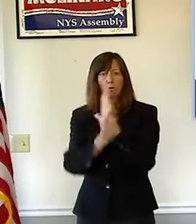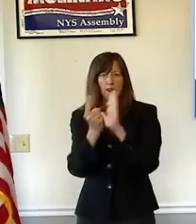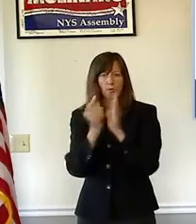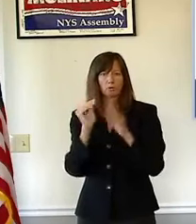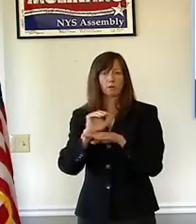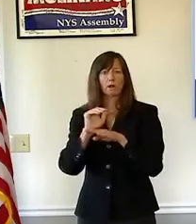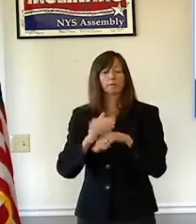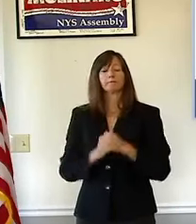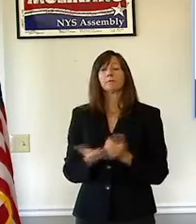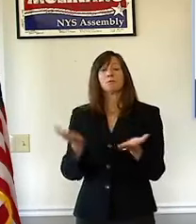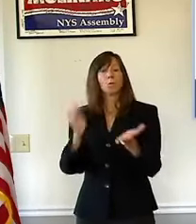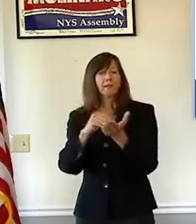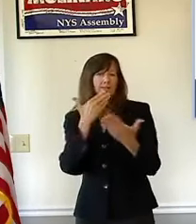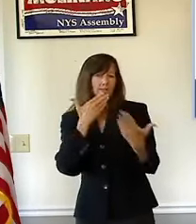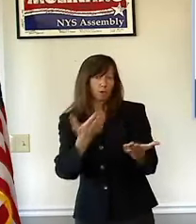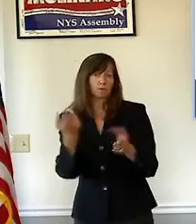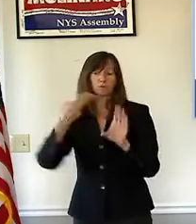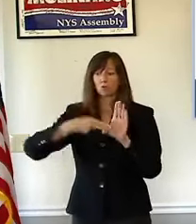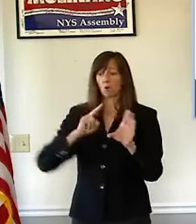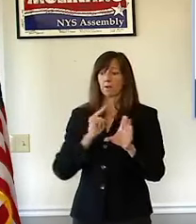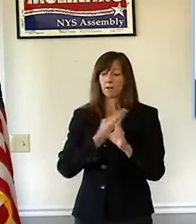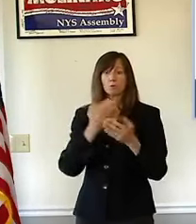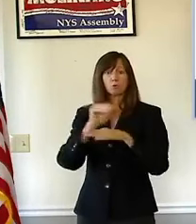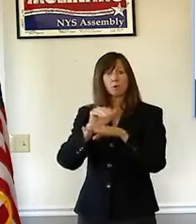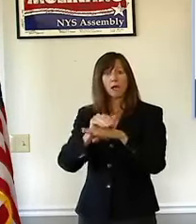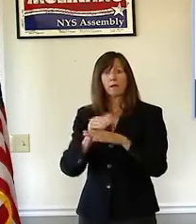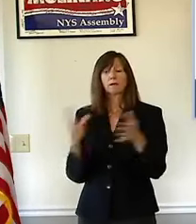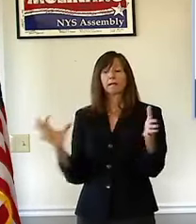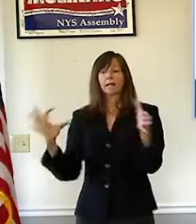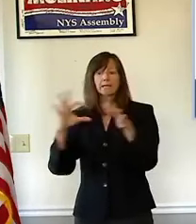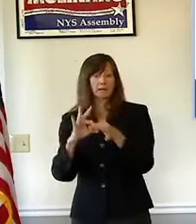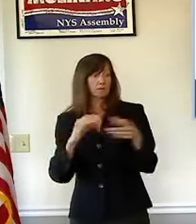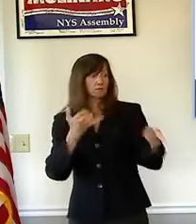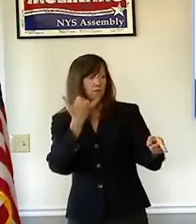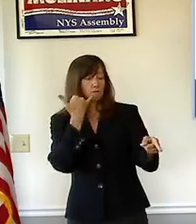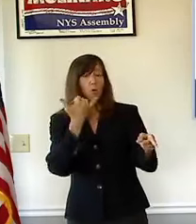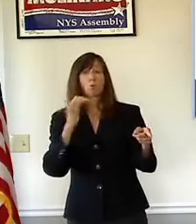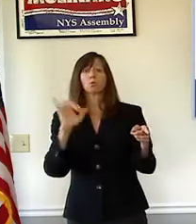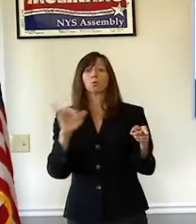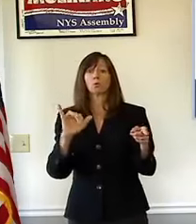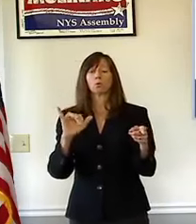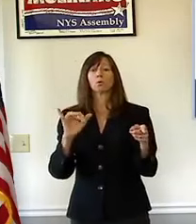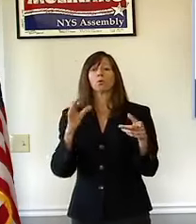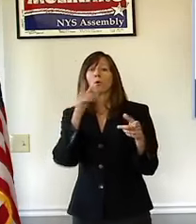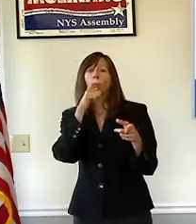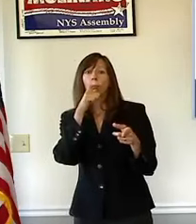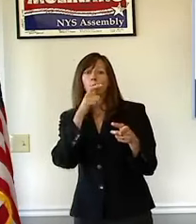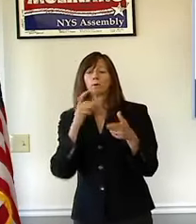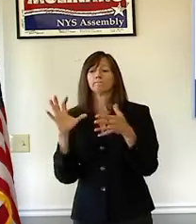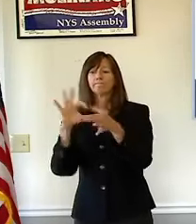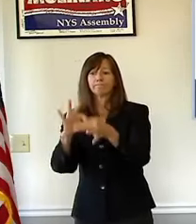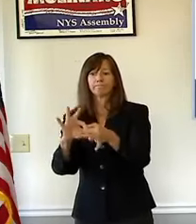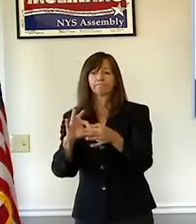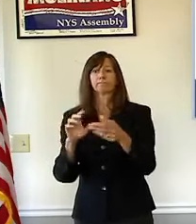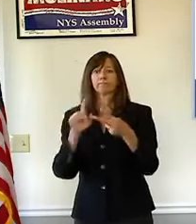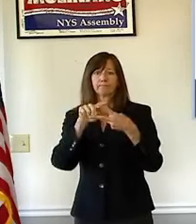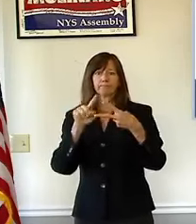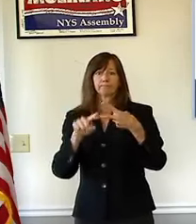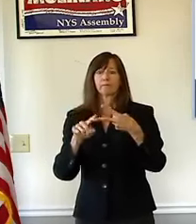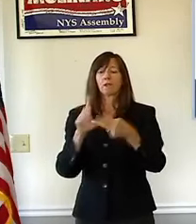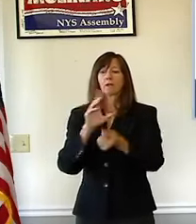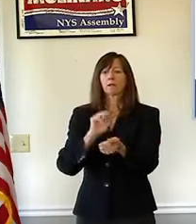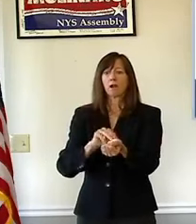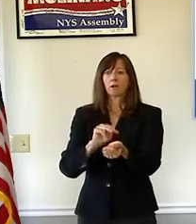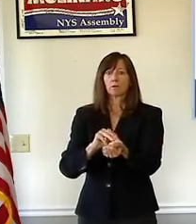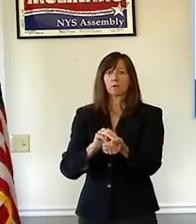for joining us. On the call this evening is, we've had these last several times, Dr. Neil Wythian. Dr.